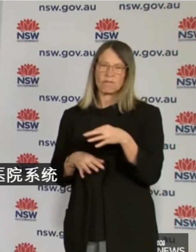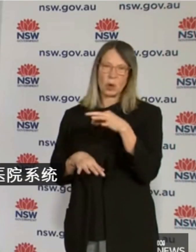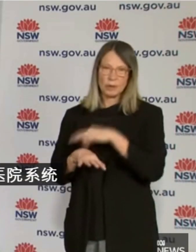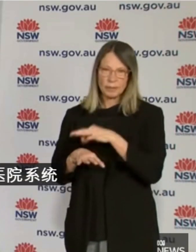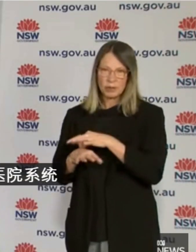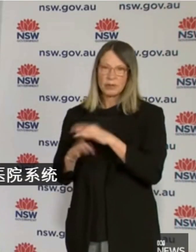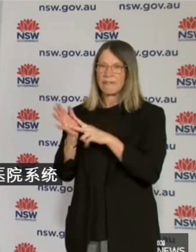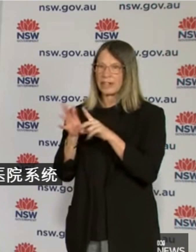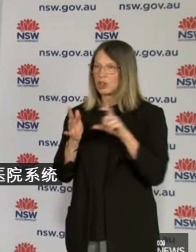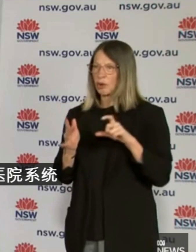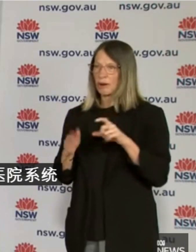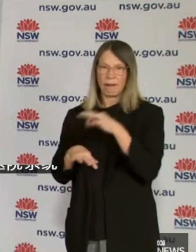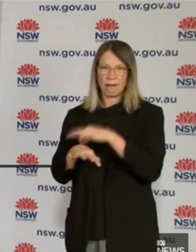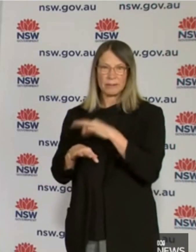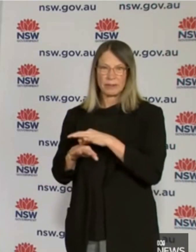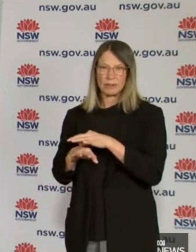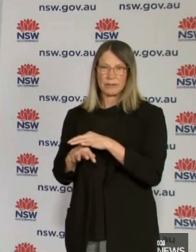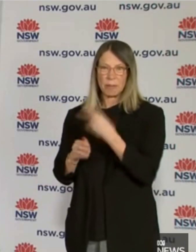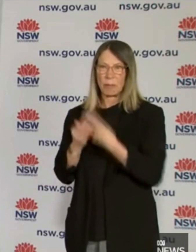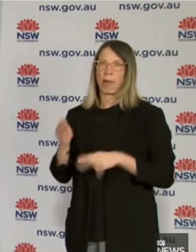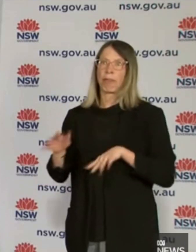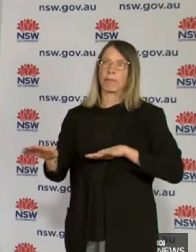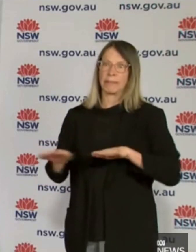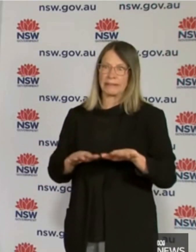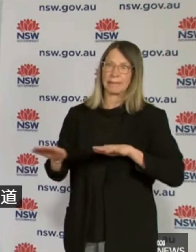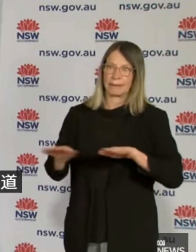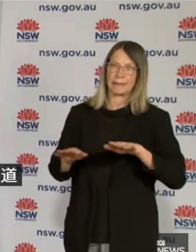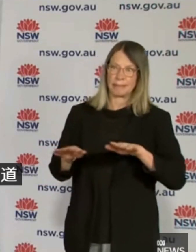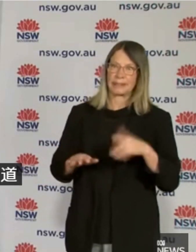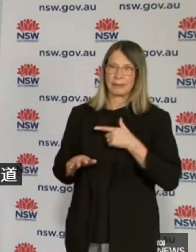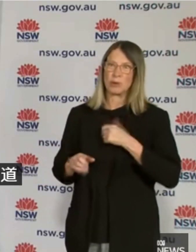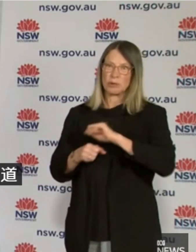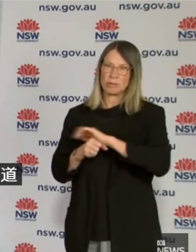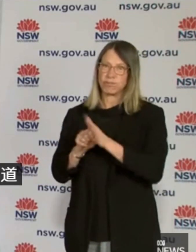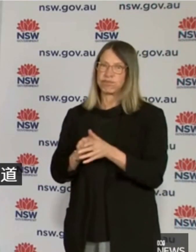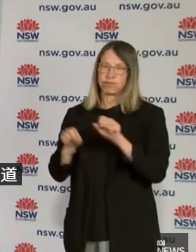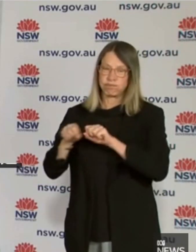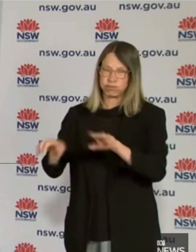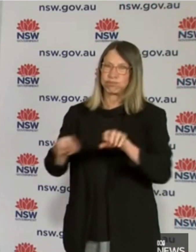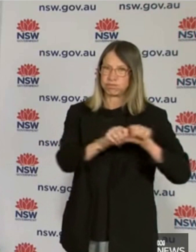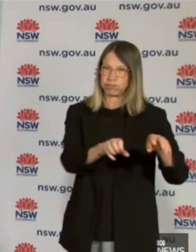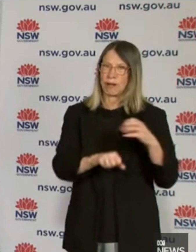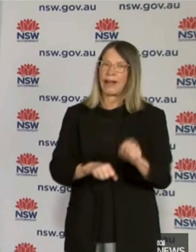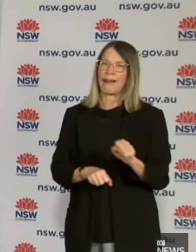Victoria, are both under pressure, as you'd expect, because we're in the middle of a pandemic. But the planning has been done.